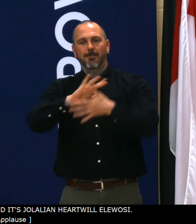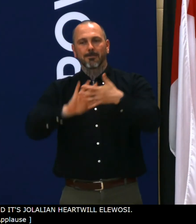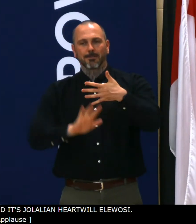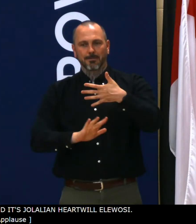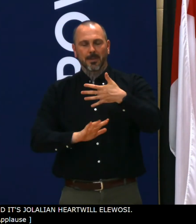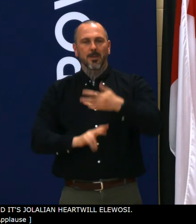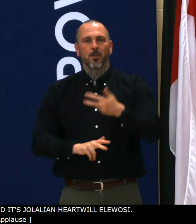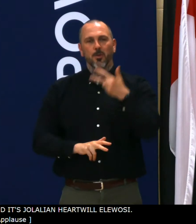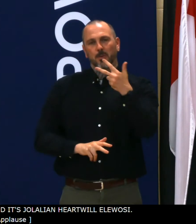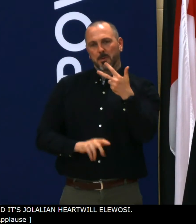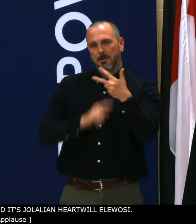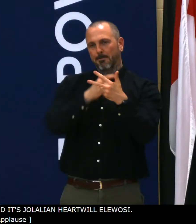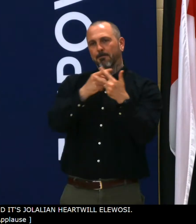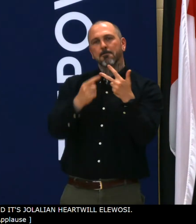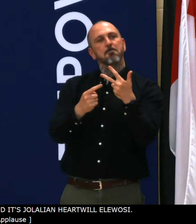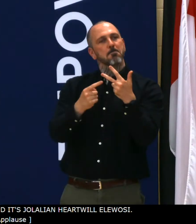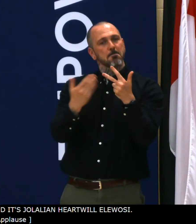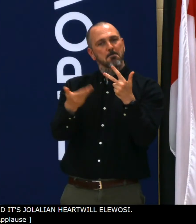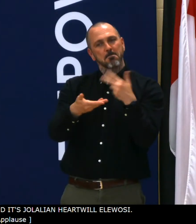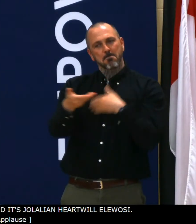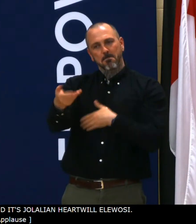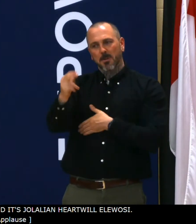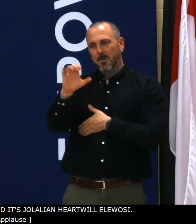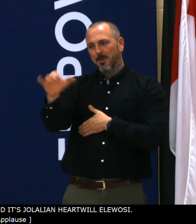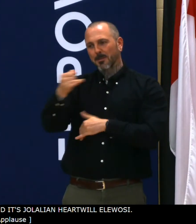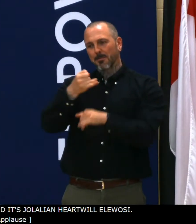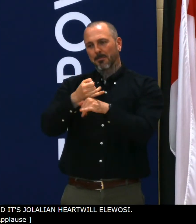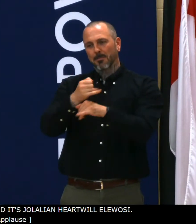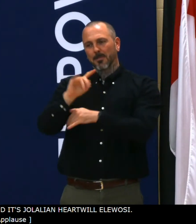campus, Nova Scotia Community College.